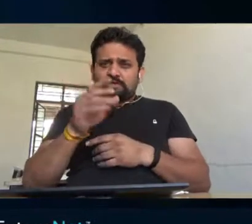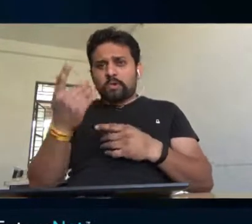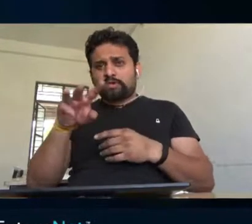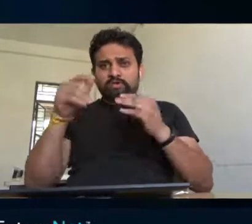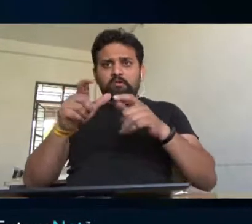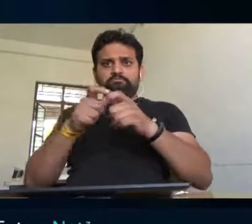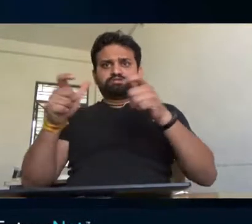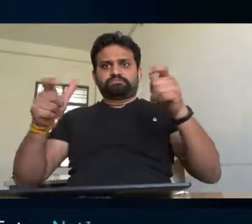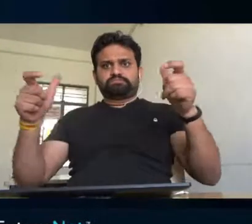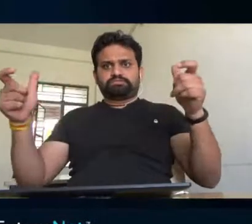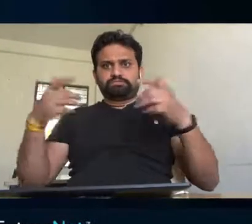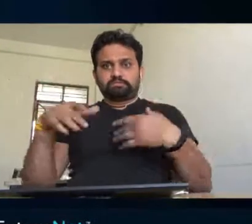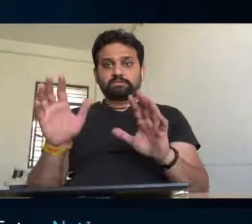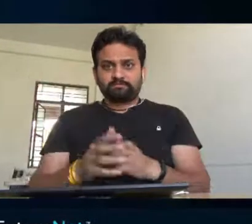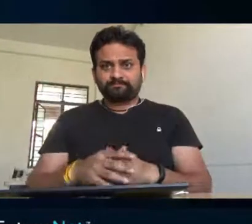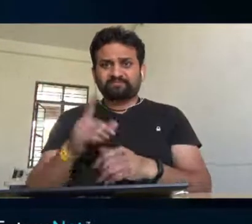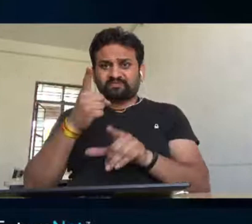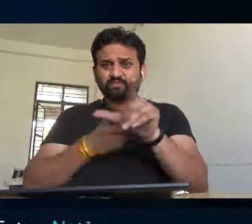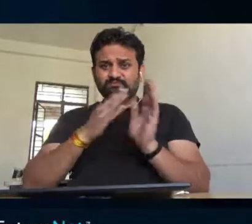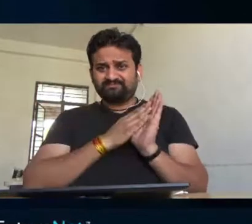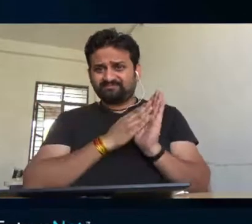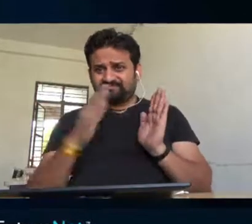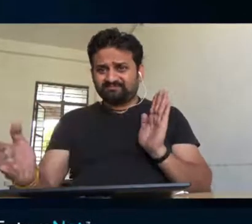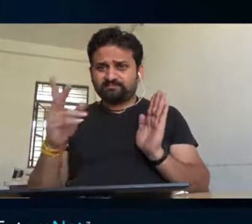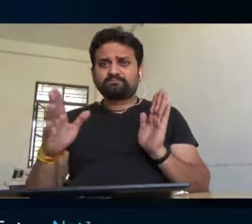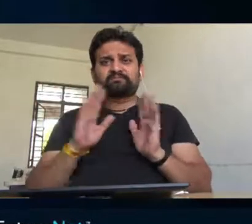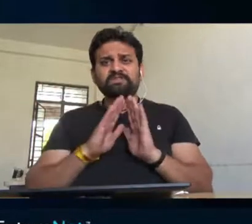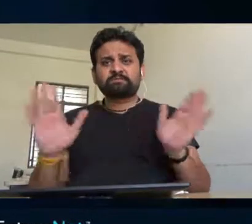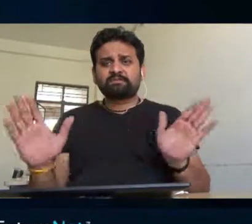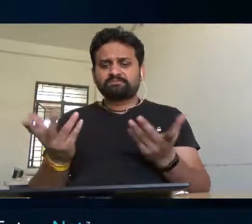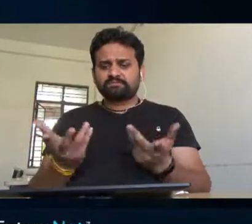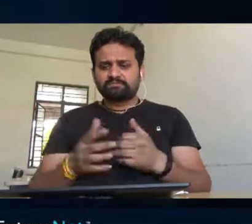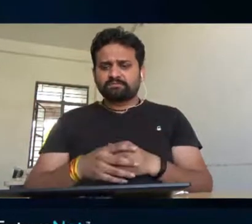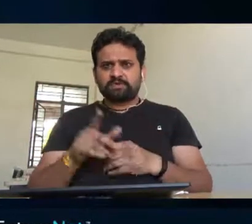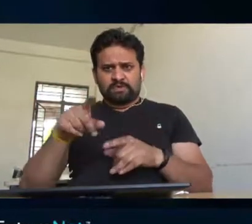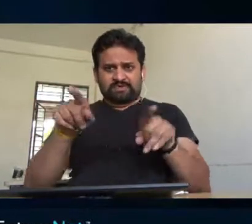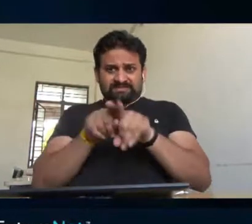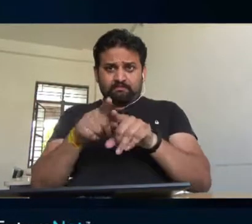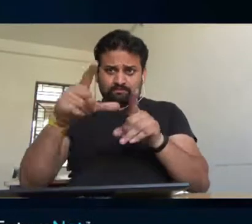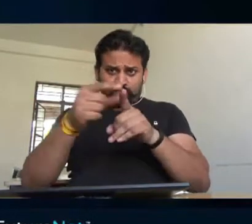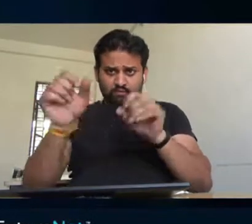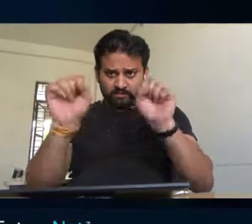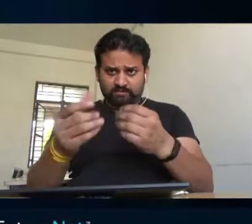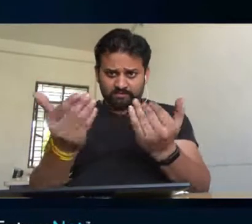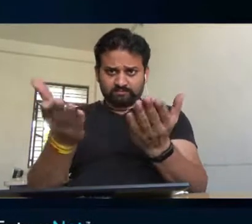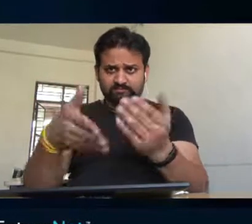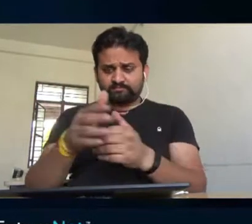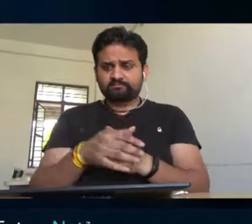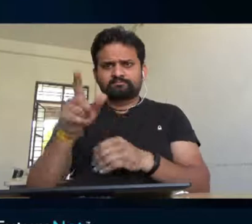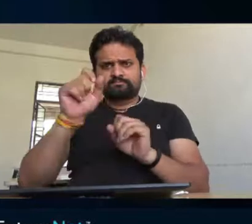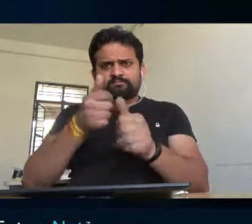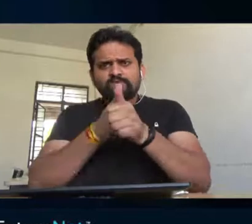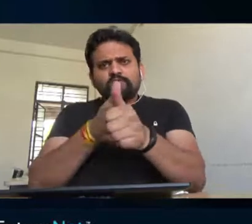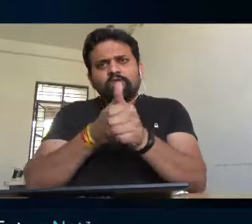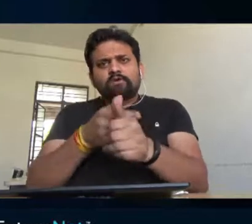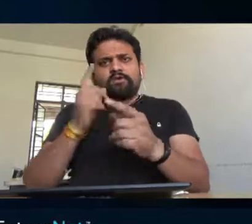people. 50, 60. Yes. And now we will have free this year with both between all three